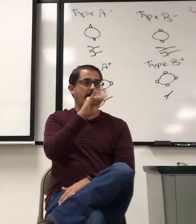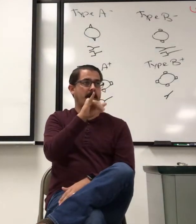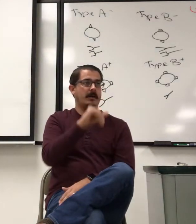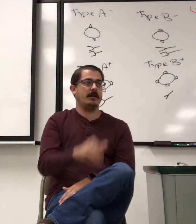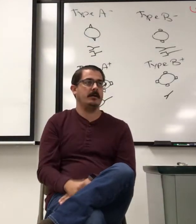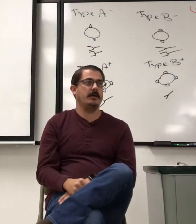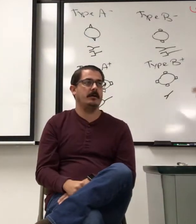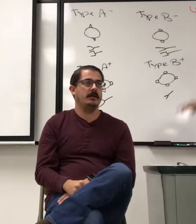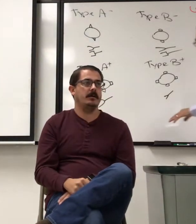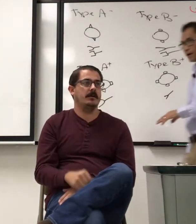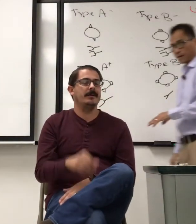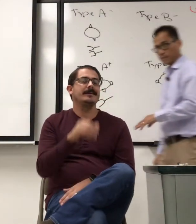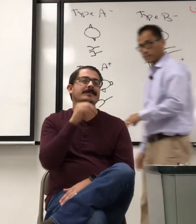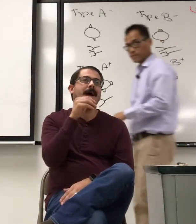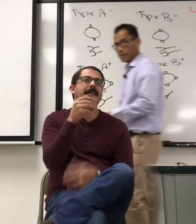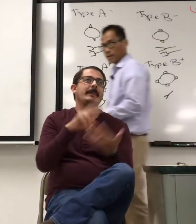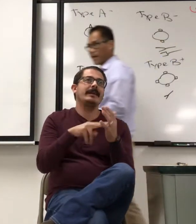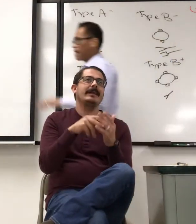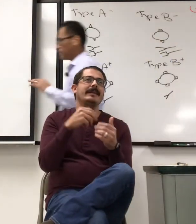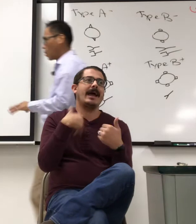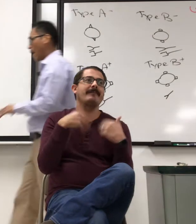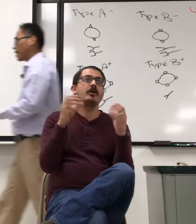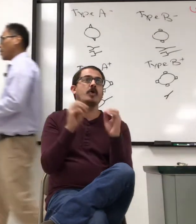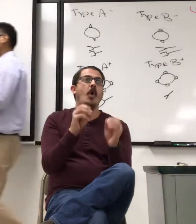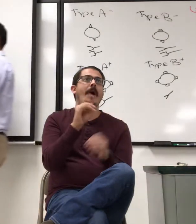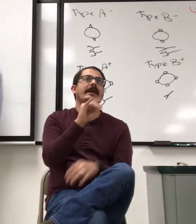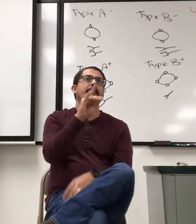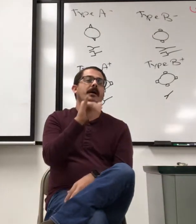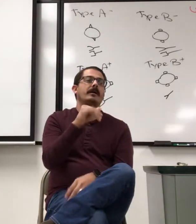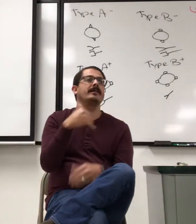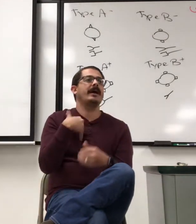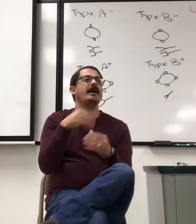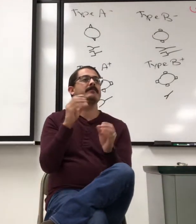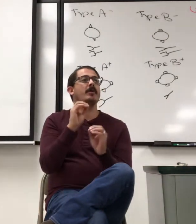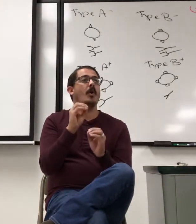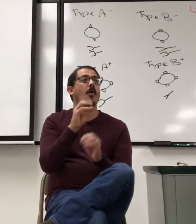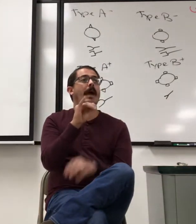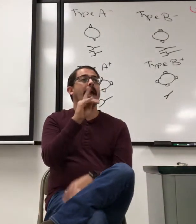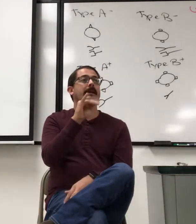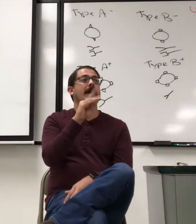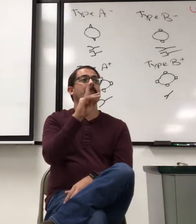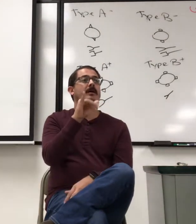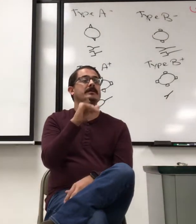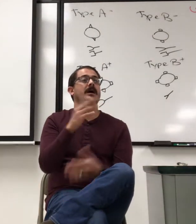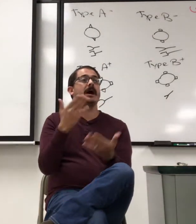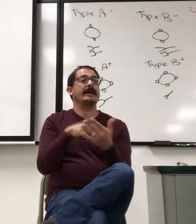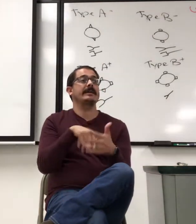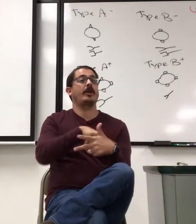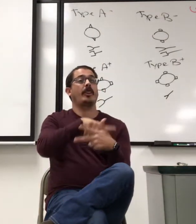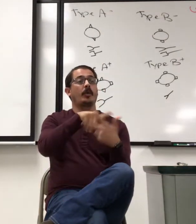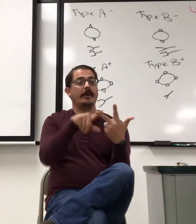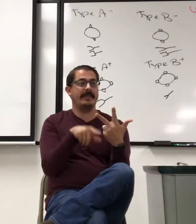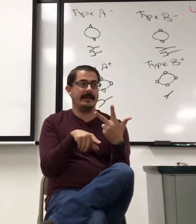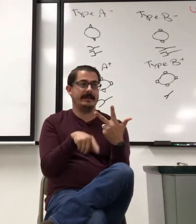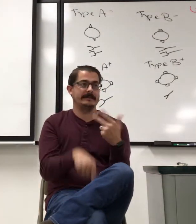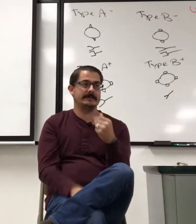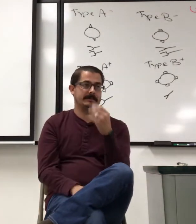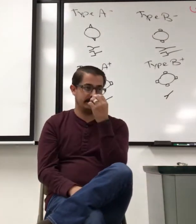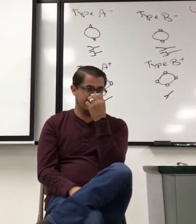have no antibodies. They have no antibodies against three things. I'll keep that